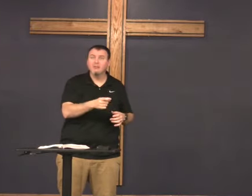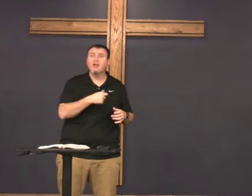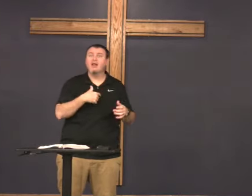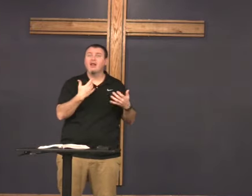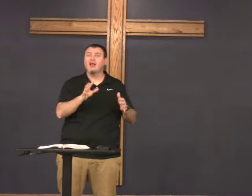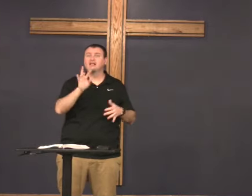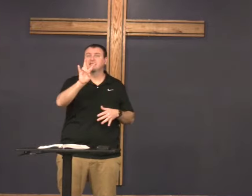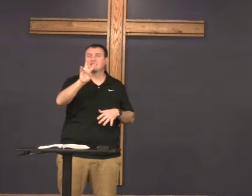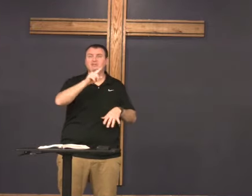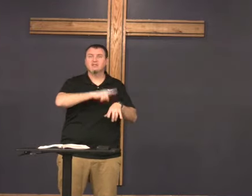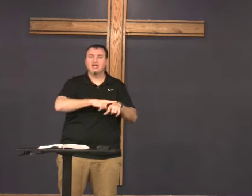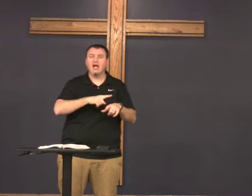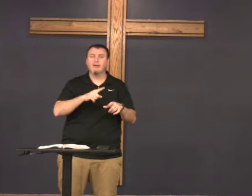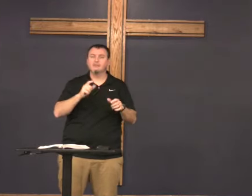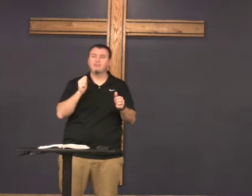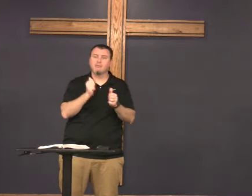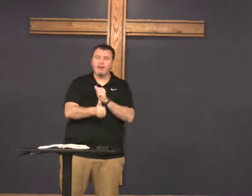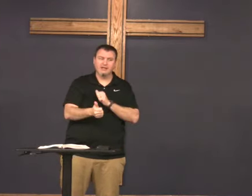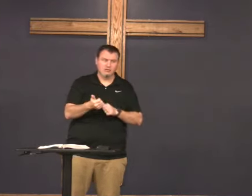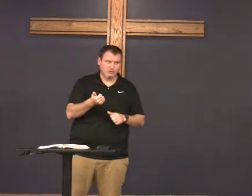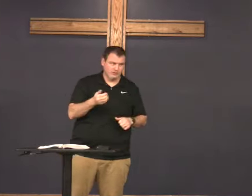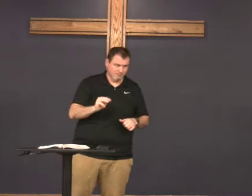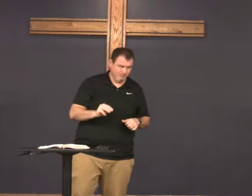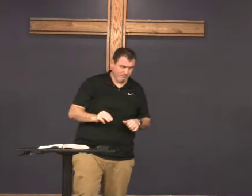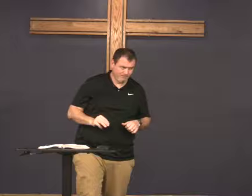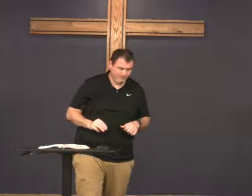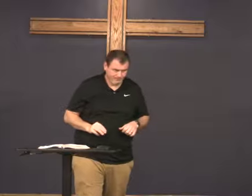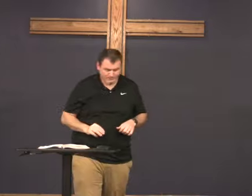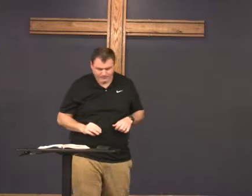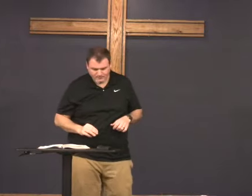given unto him. And let seven times pass over